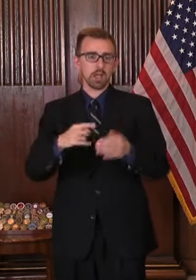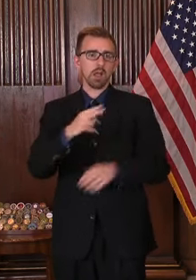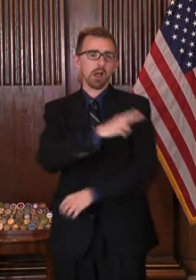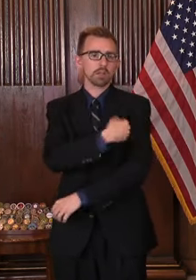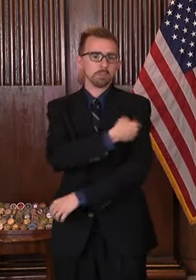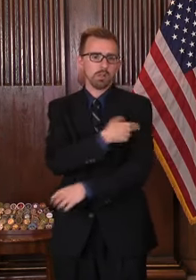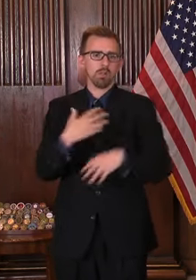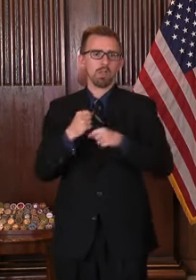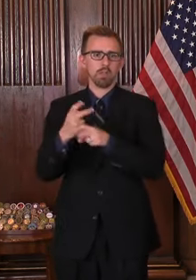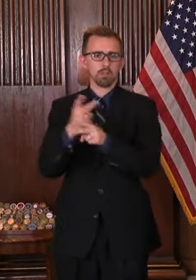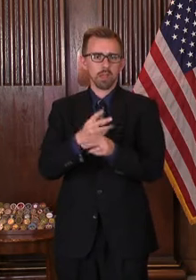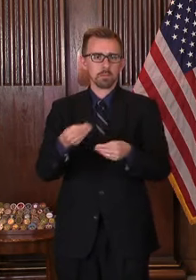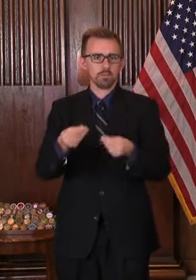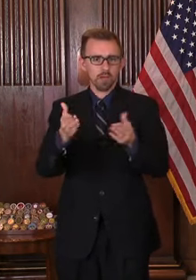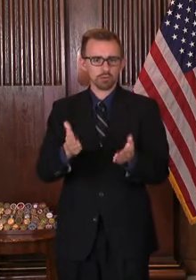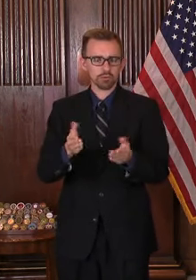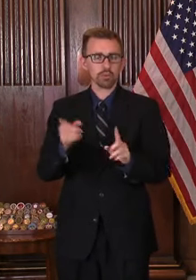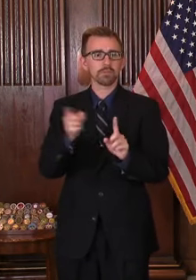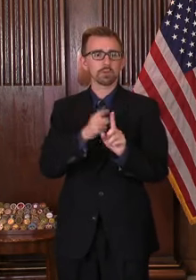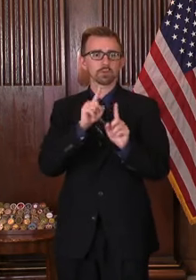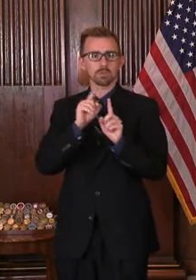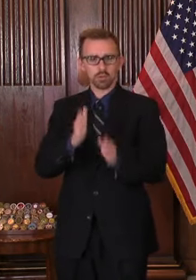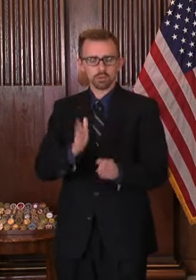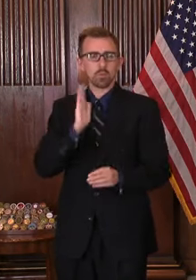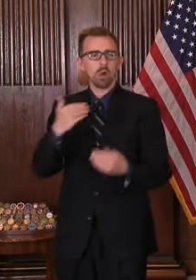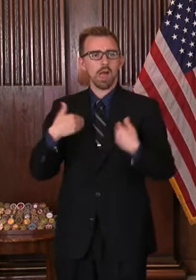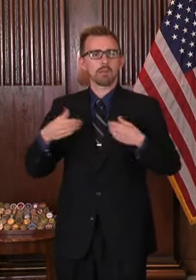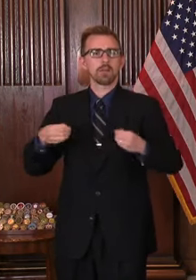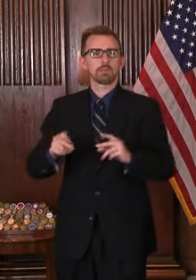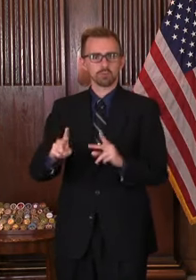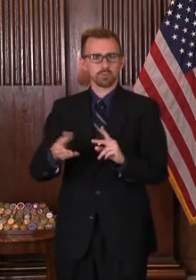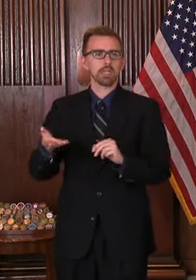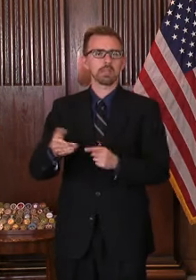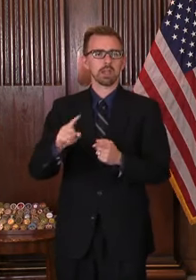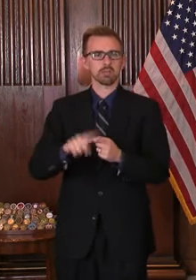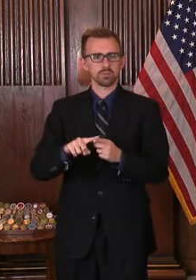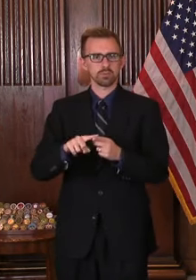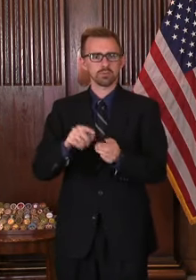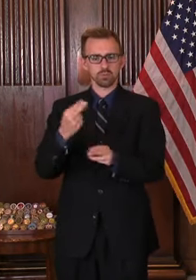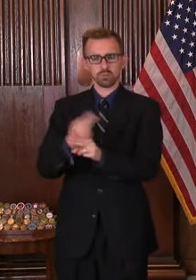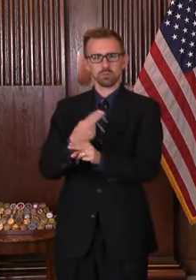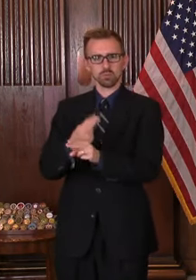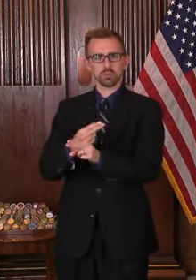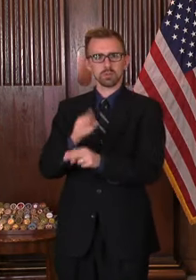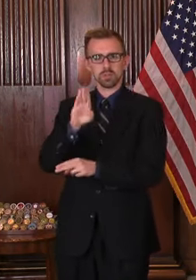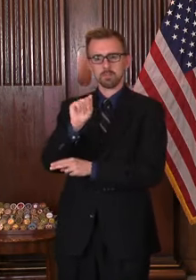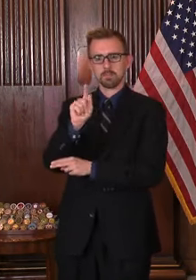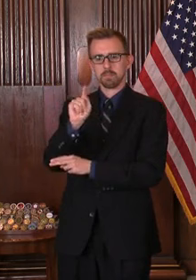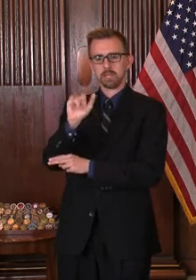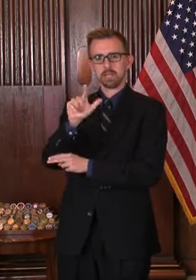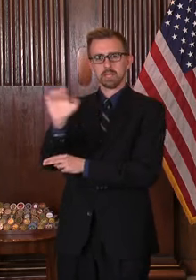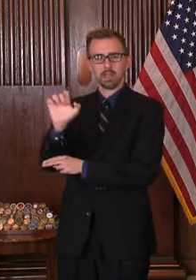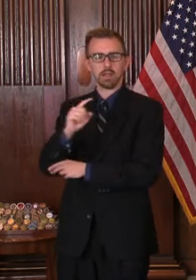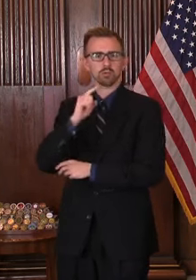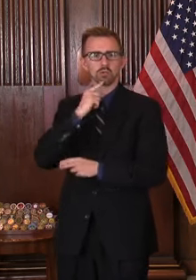healthcare providers, and first responders will have the opportunity to utilize the Battelle Critical